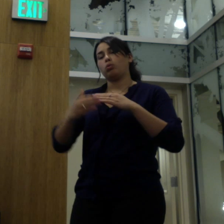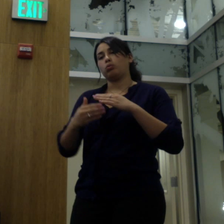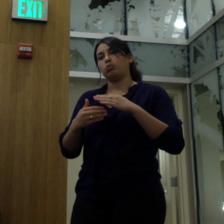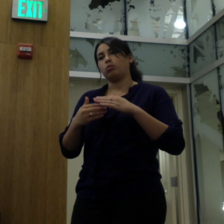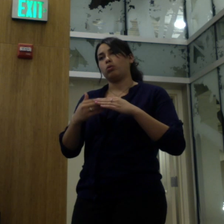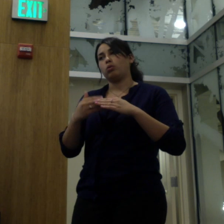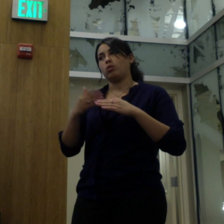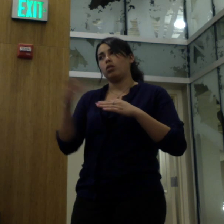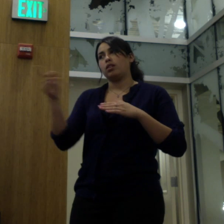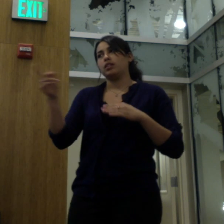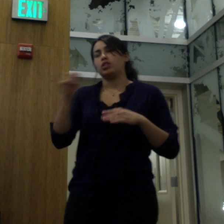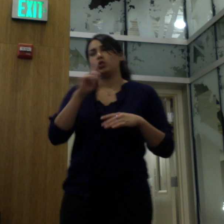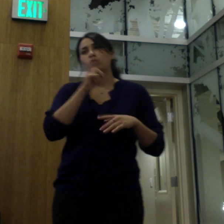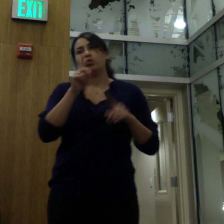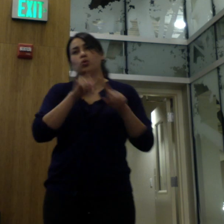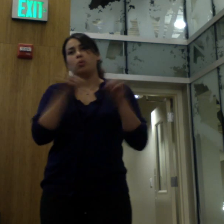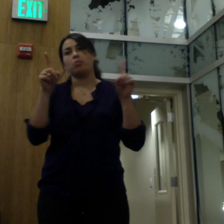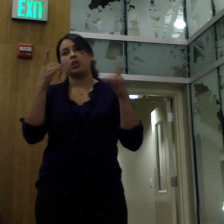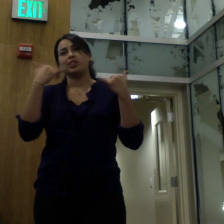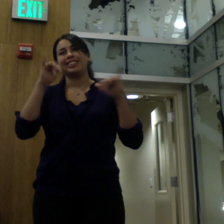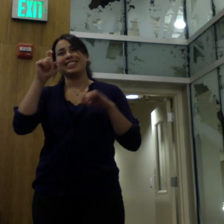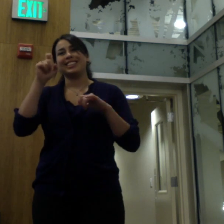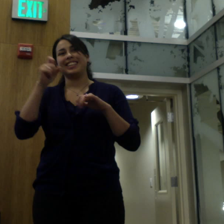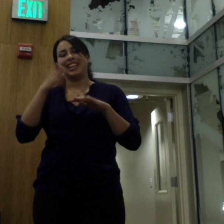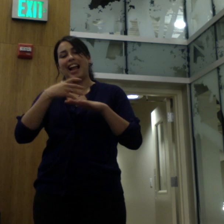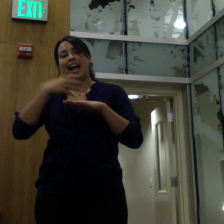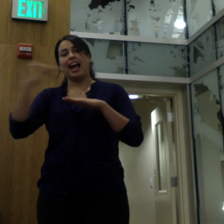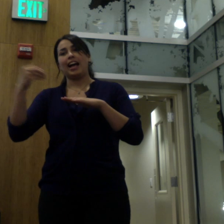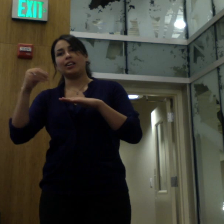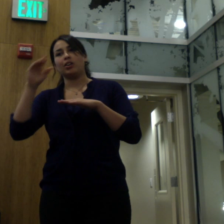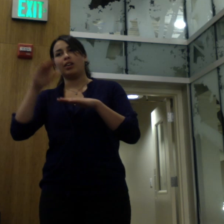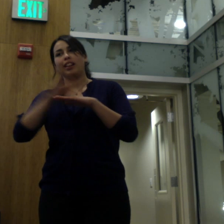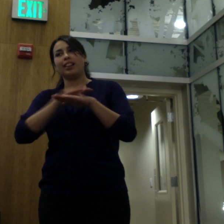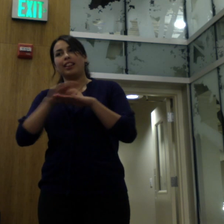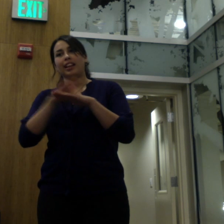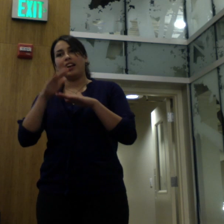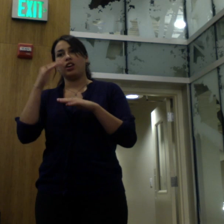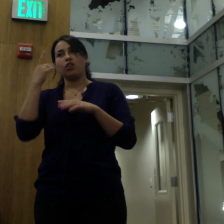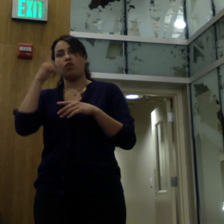You still would need some type of external layer to keep it in.